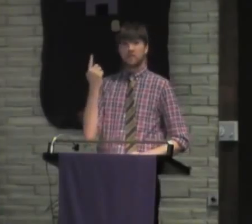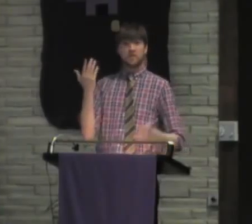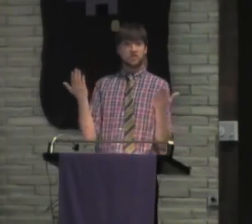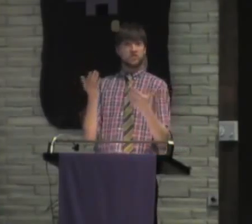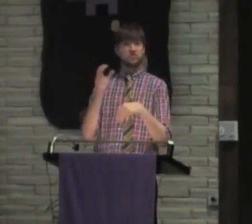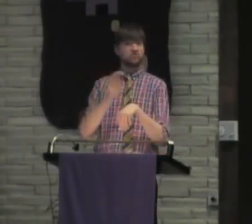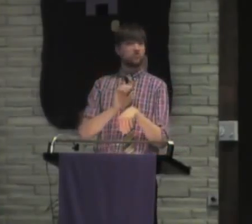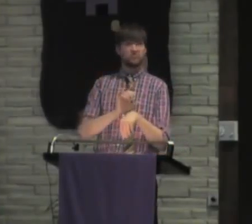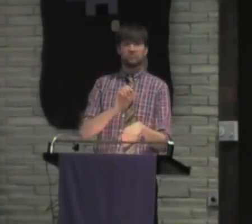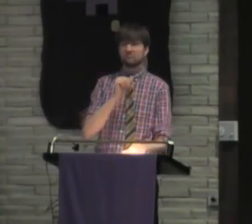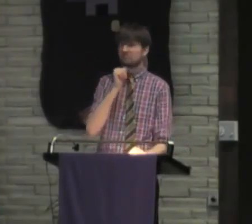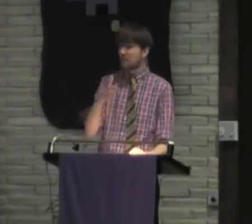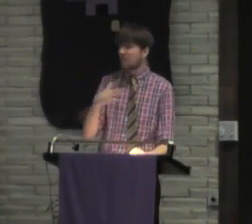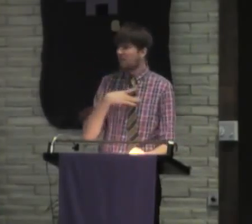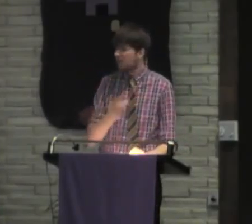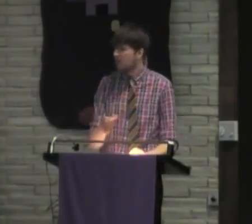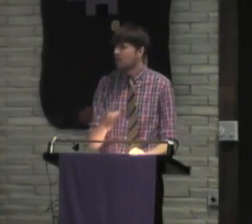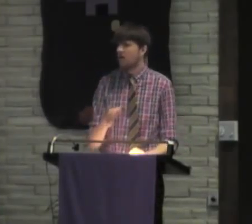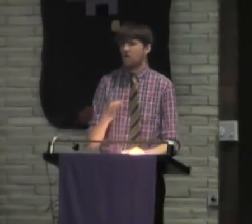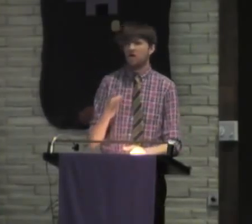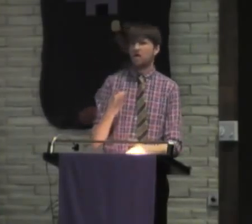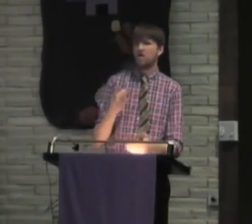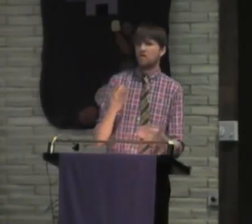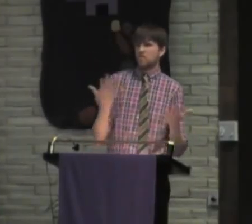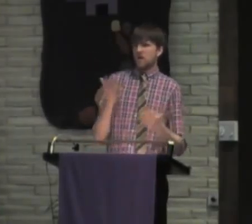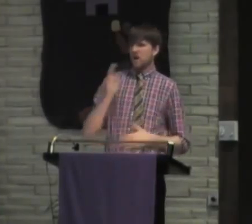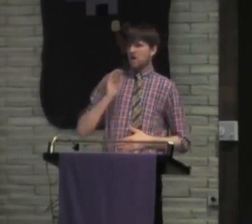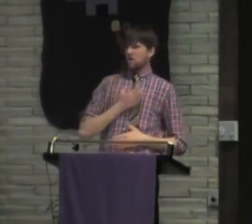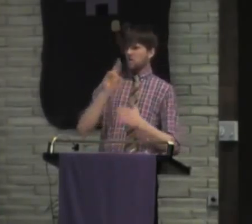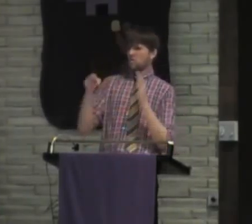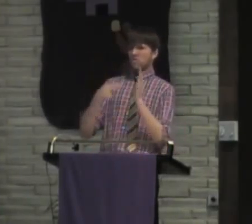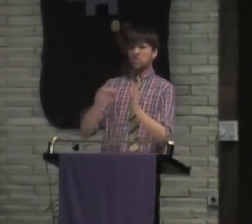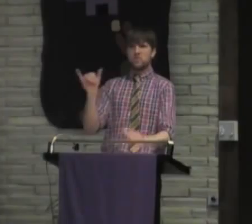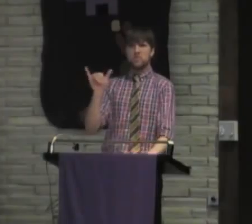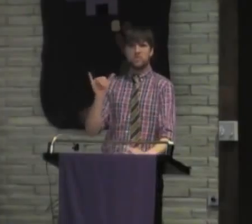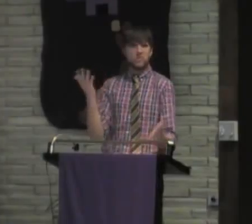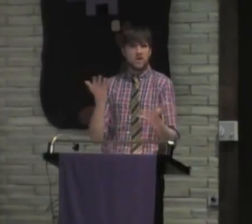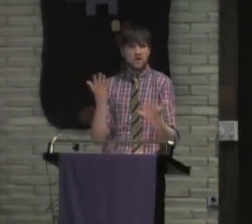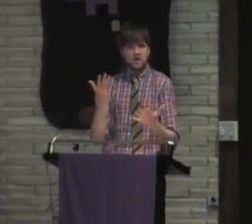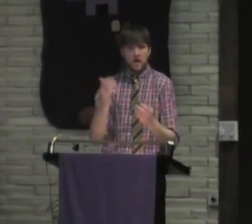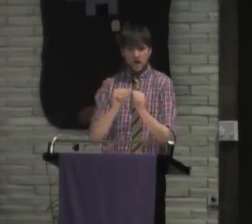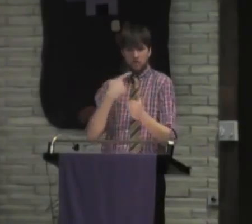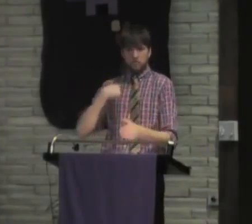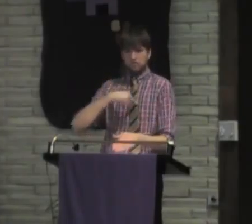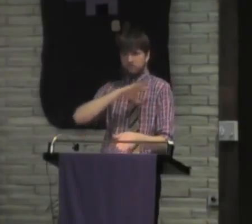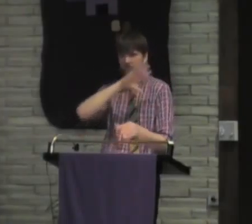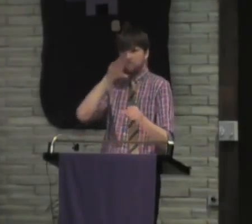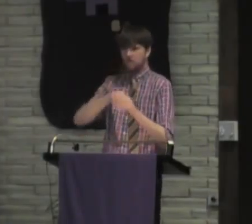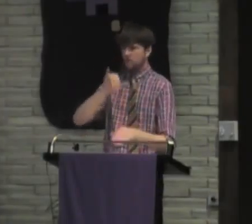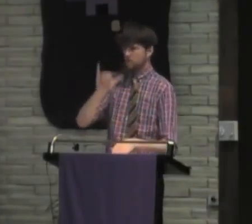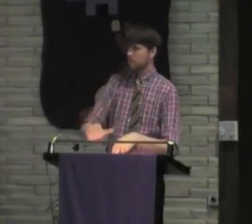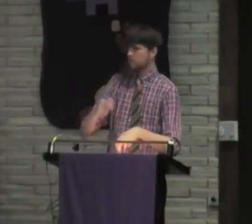situation. Maybe something here at church you don't like. What is your role in